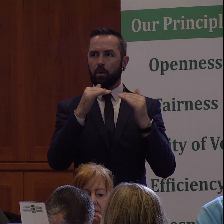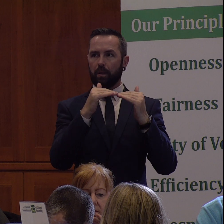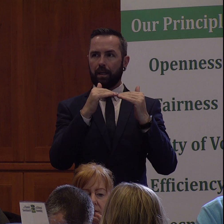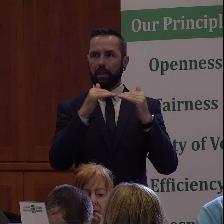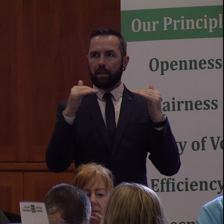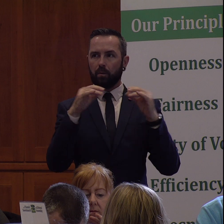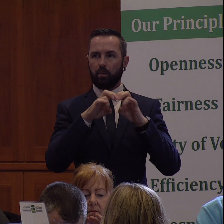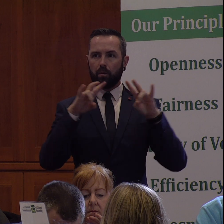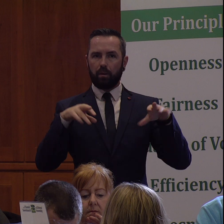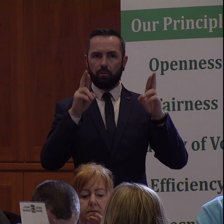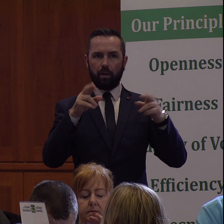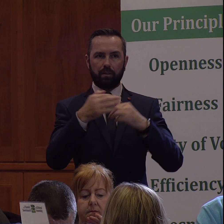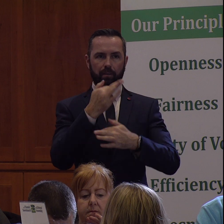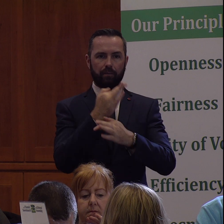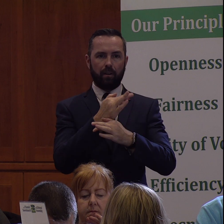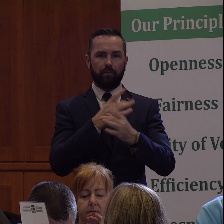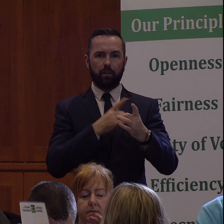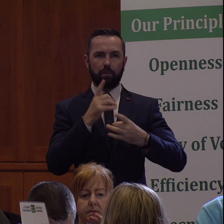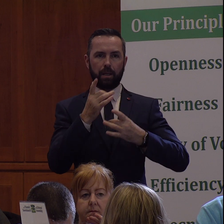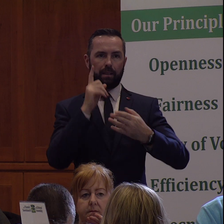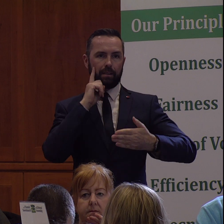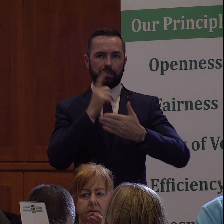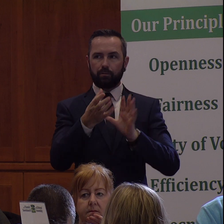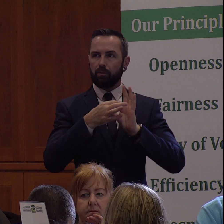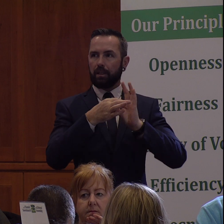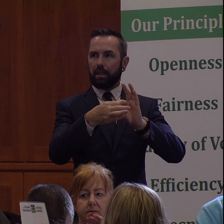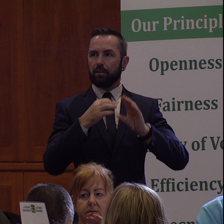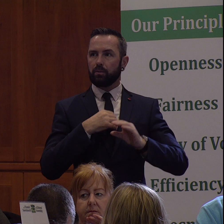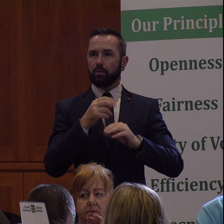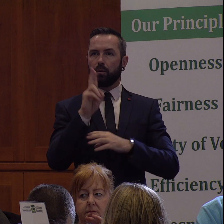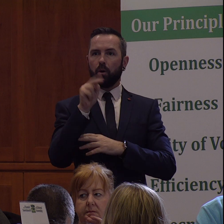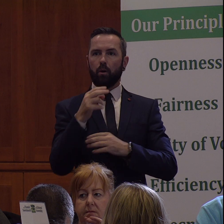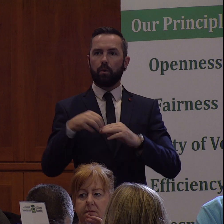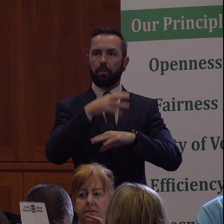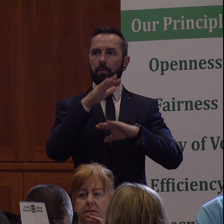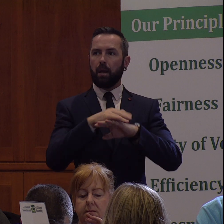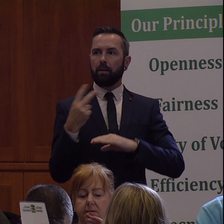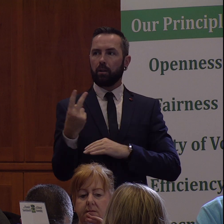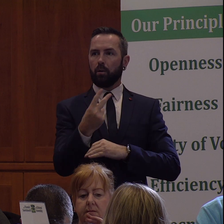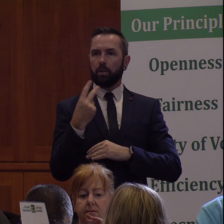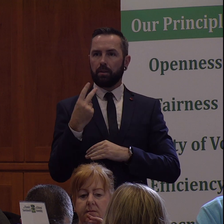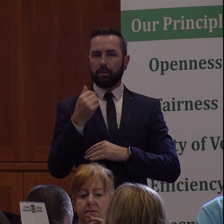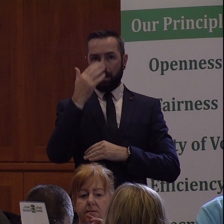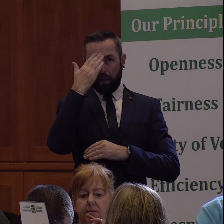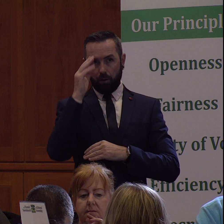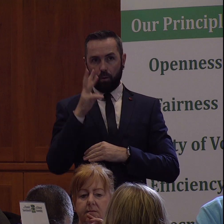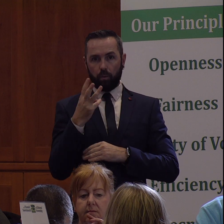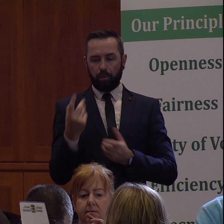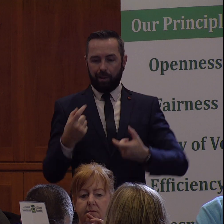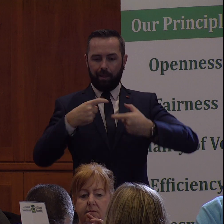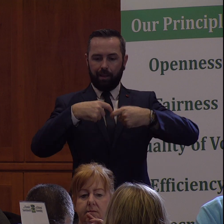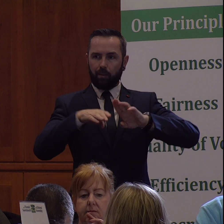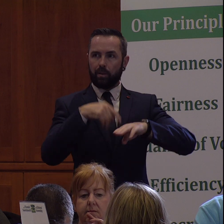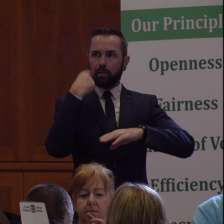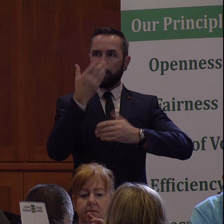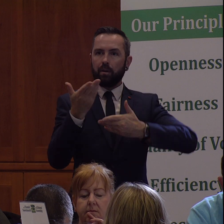for fathers on decision-making for their children in relation to unmarried couples, and I know this will probably travel into tomorrow's discussion,